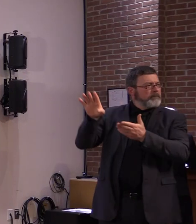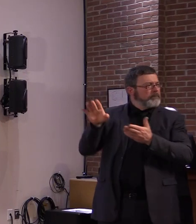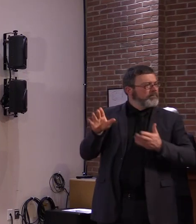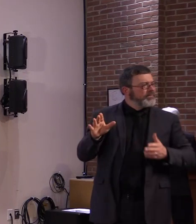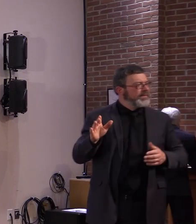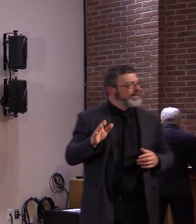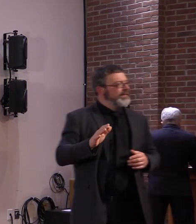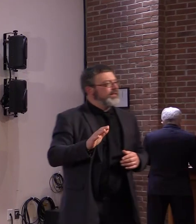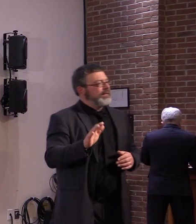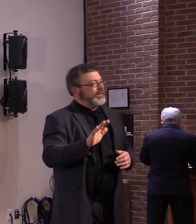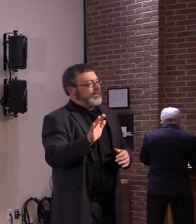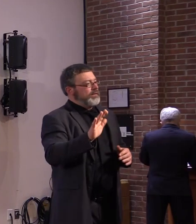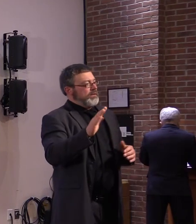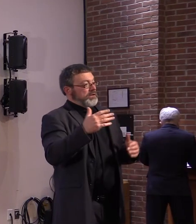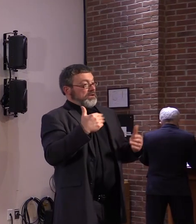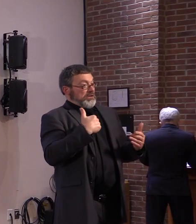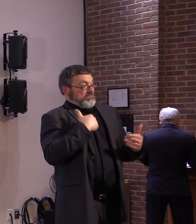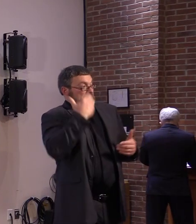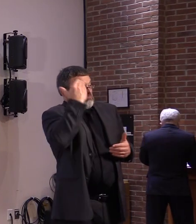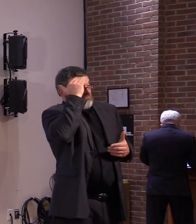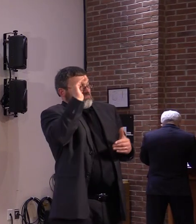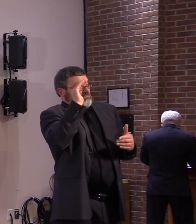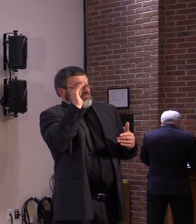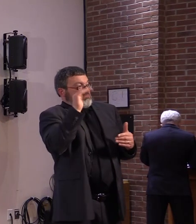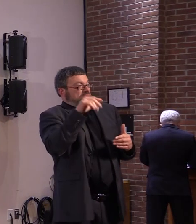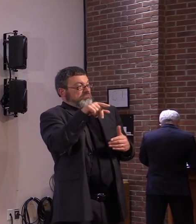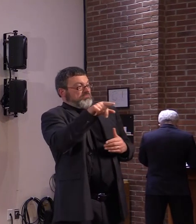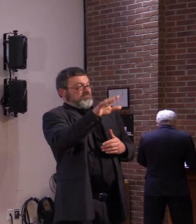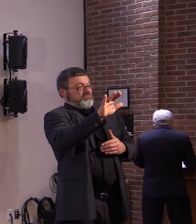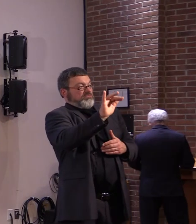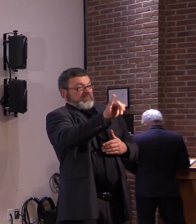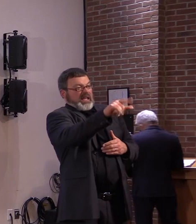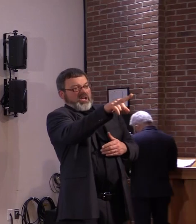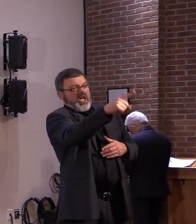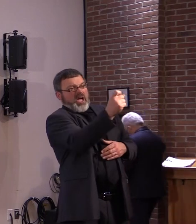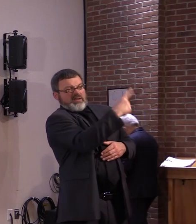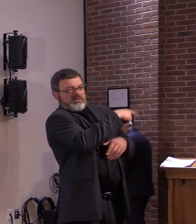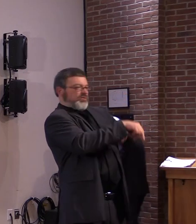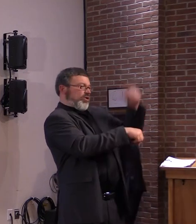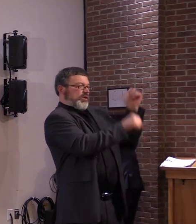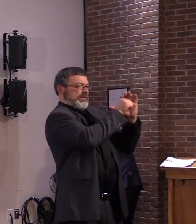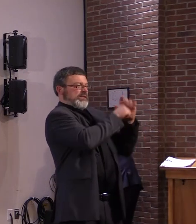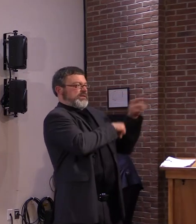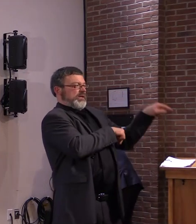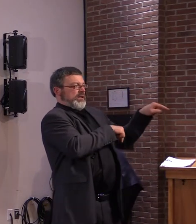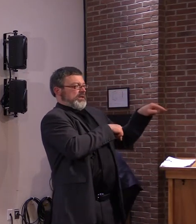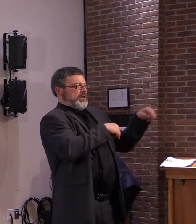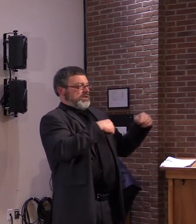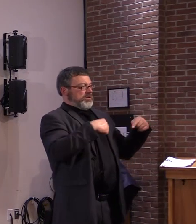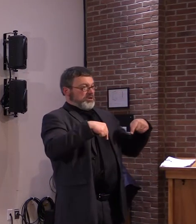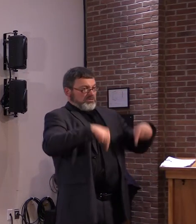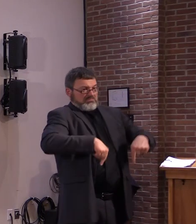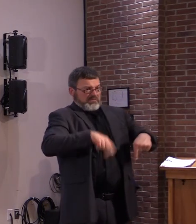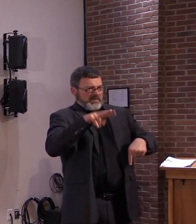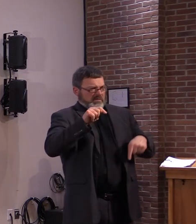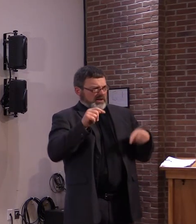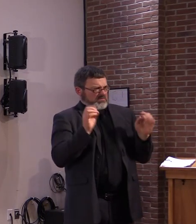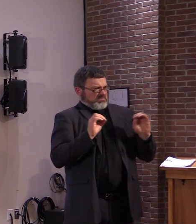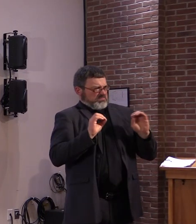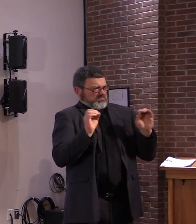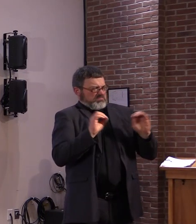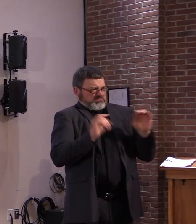We didn't prevent anyone from witnessing our polling places, so I